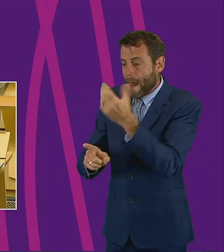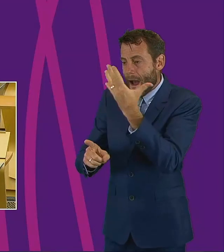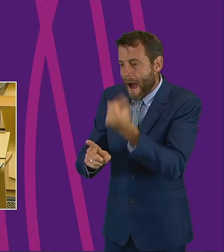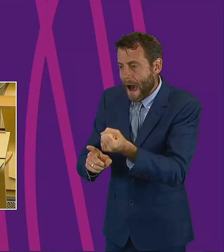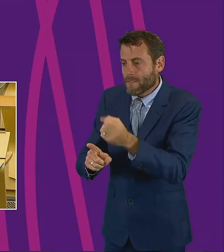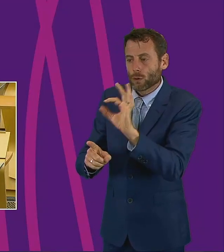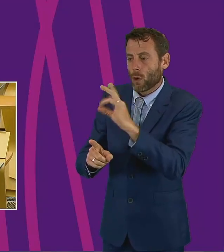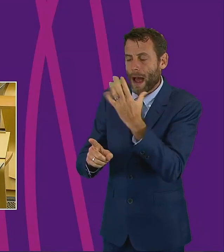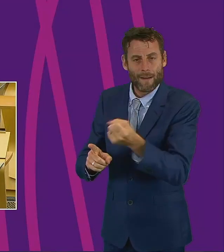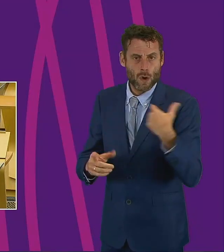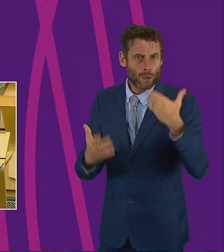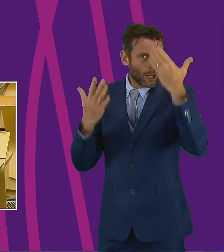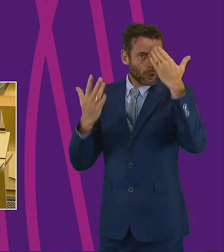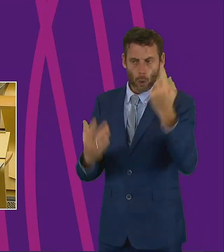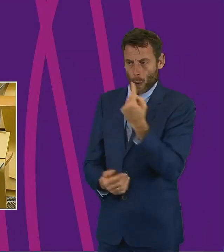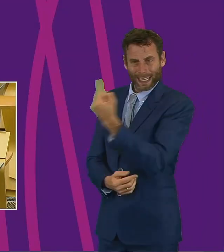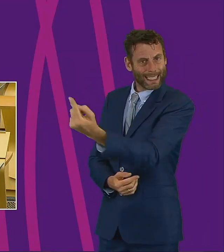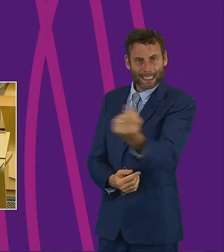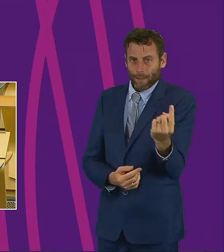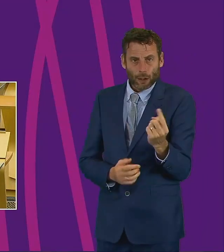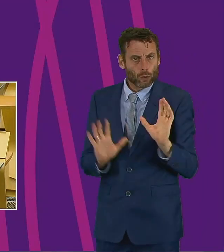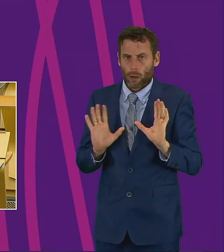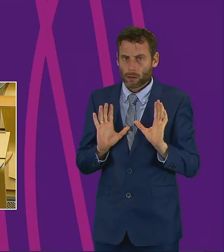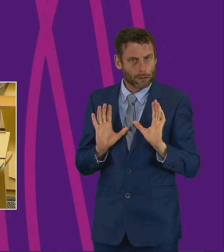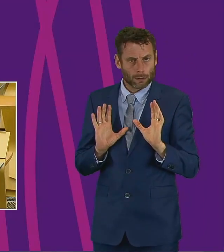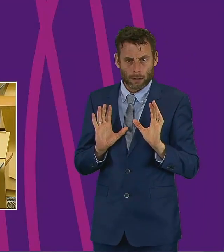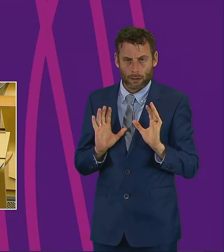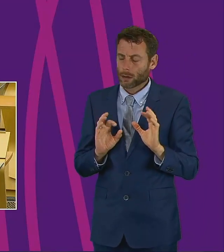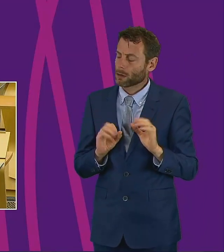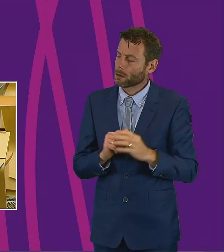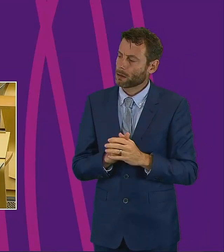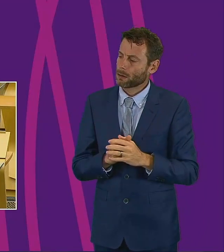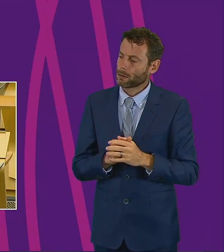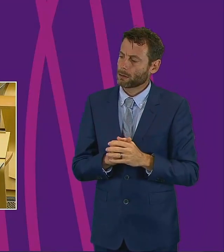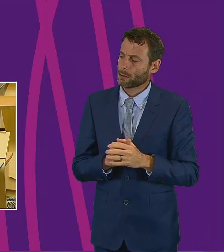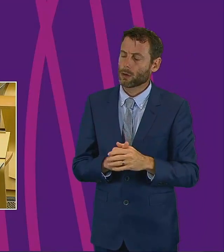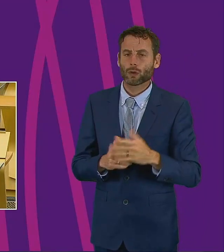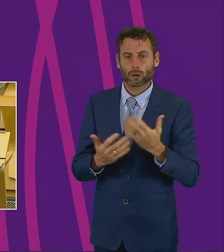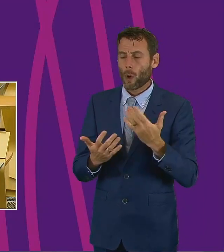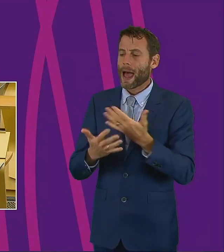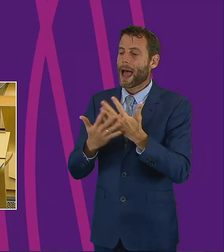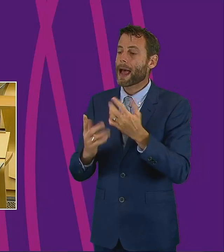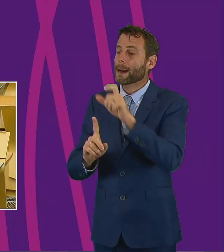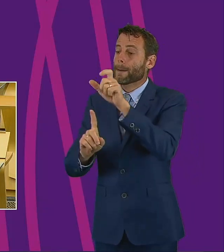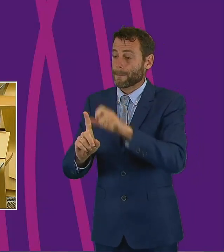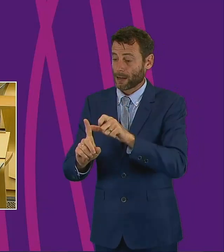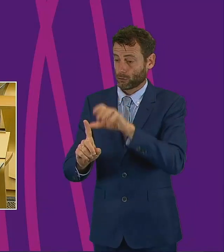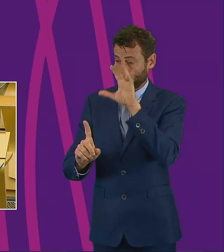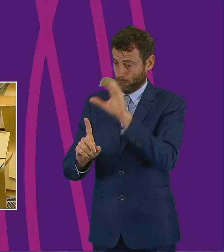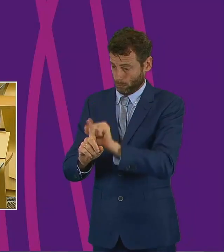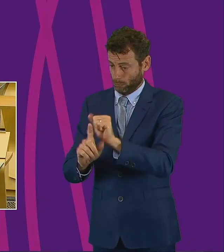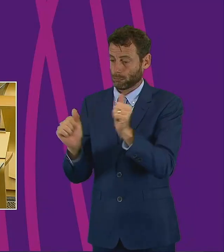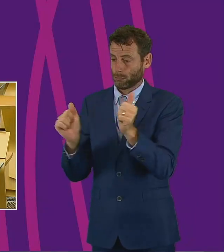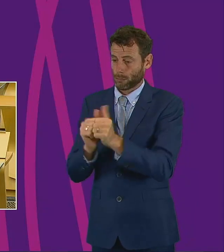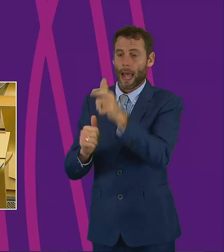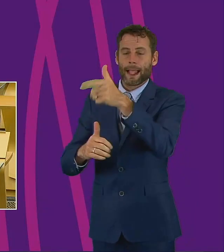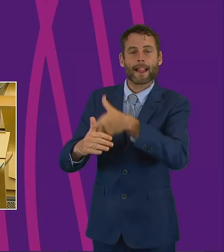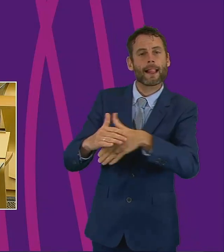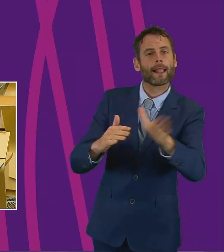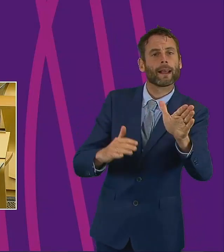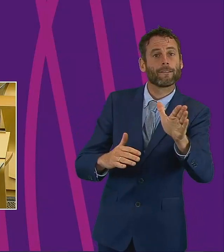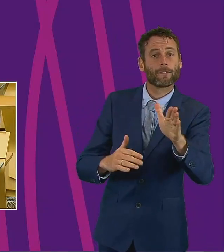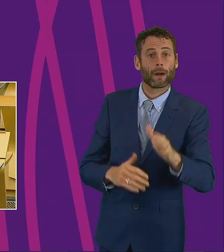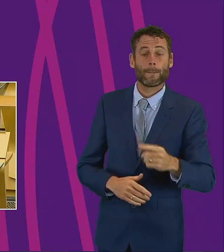clinical risk assessment undertaken in respect of any particular patient. Of course, ministers